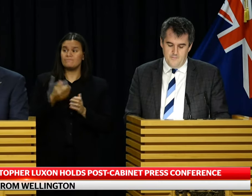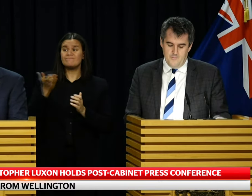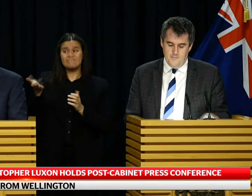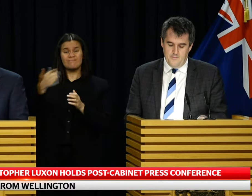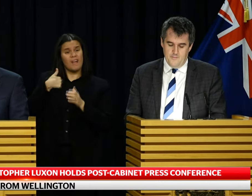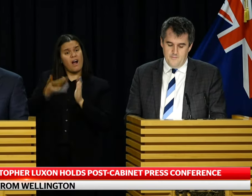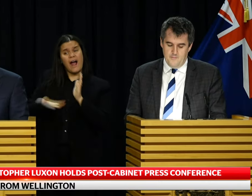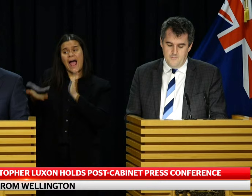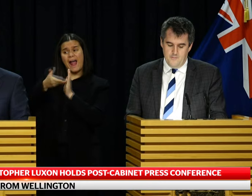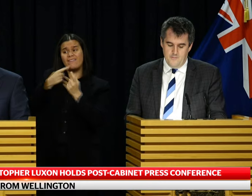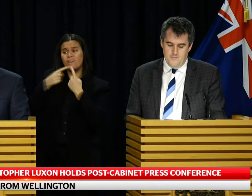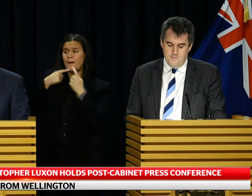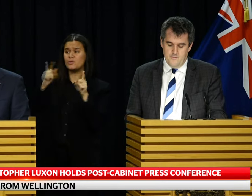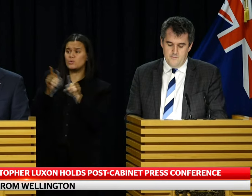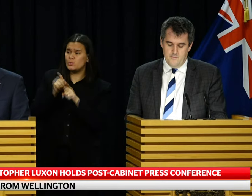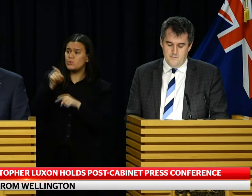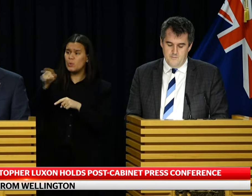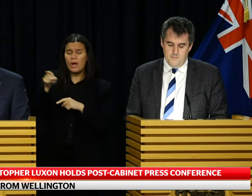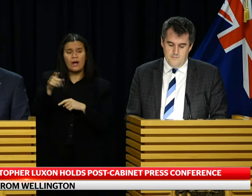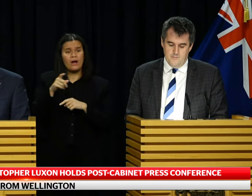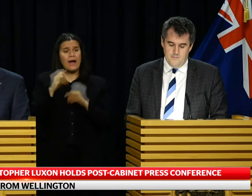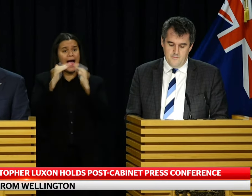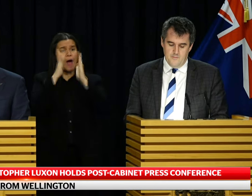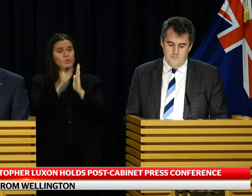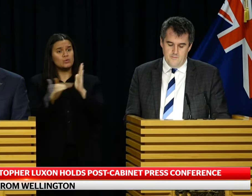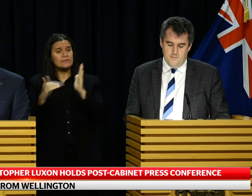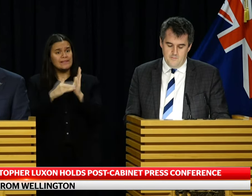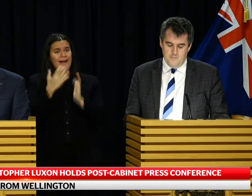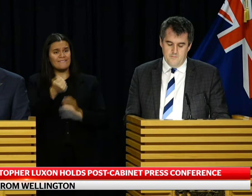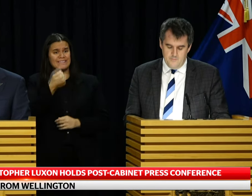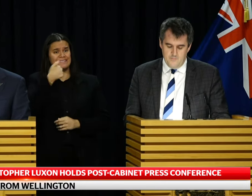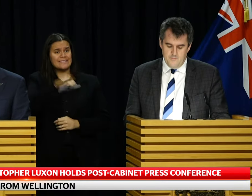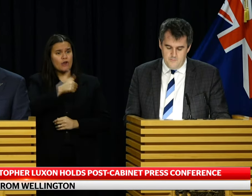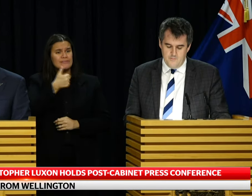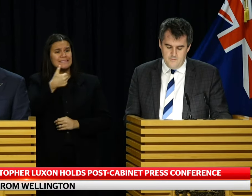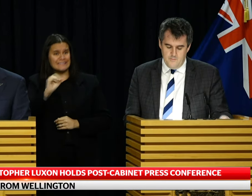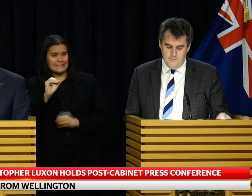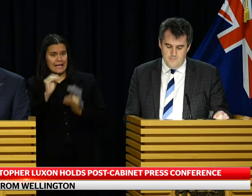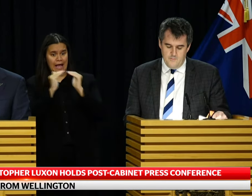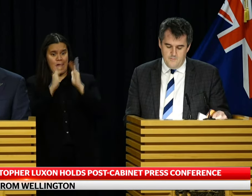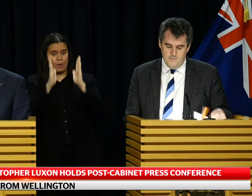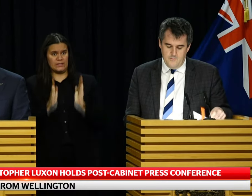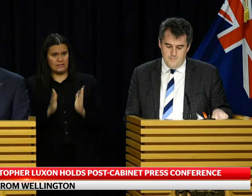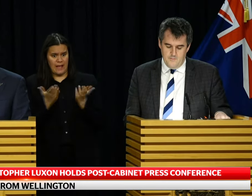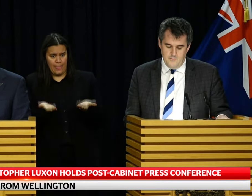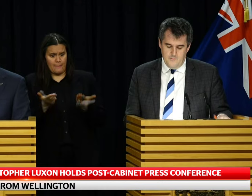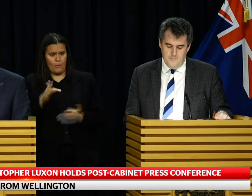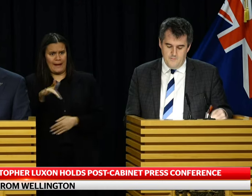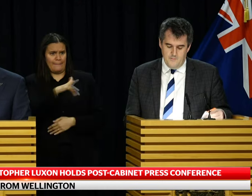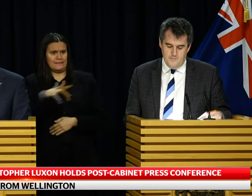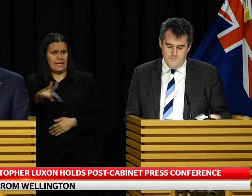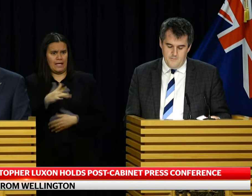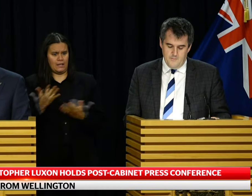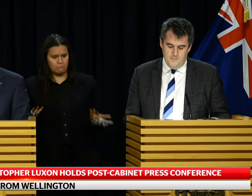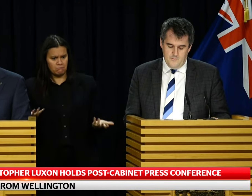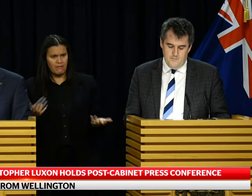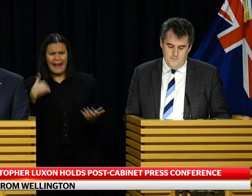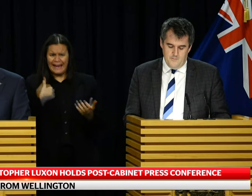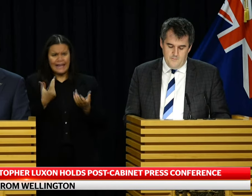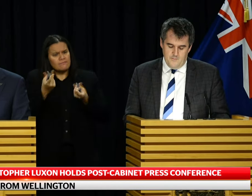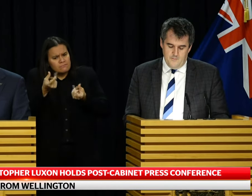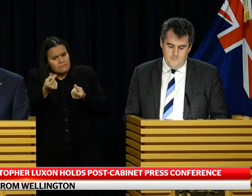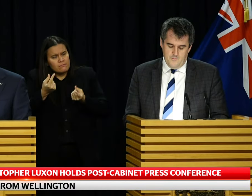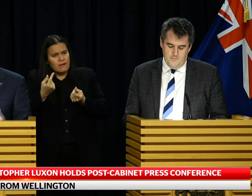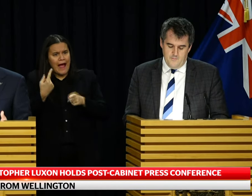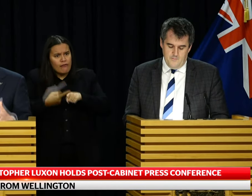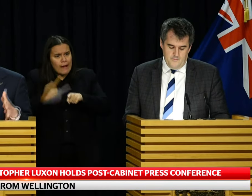know, ready-to-let houses that are available that actually we want to be able to speed up the transition of getting families into those homes. They're ready to go now. And as a result, we've got to